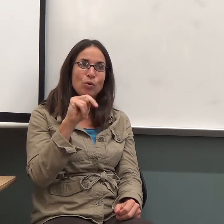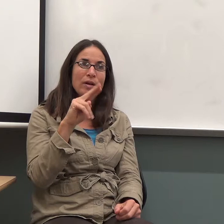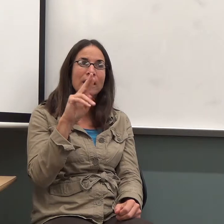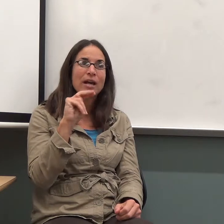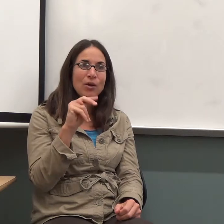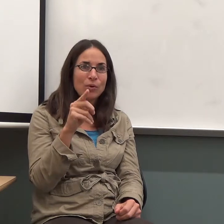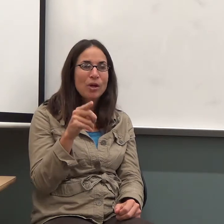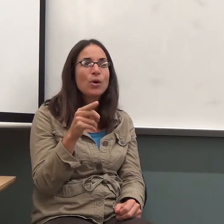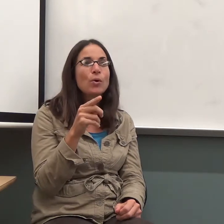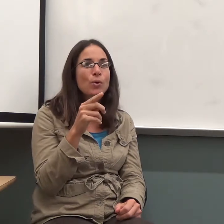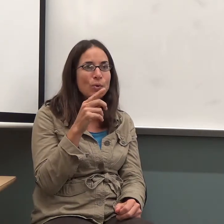destination.